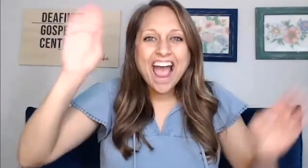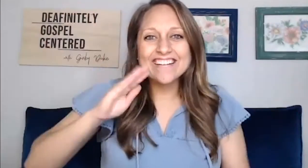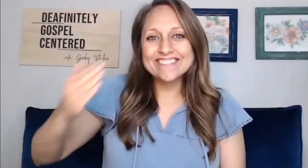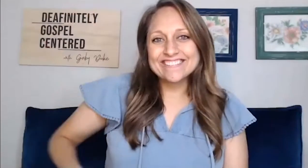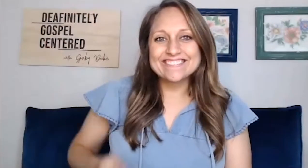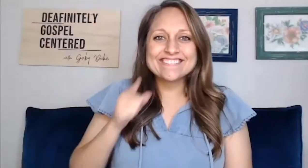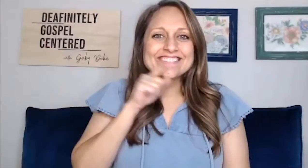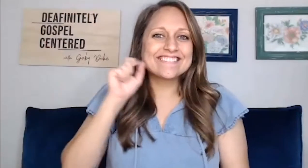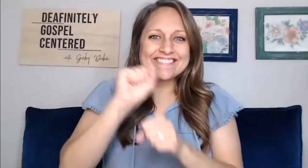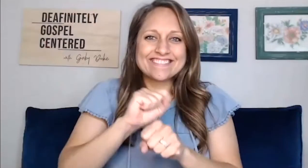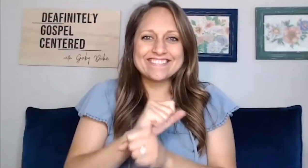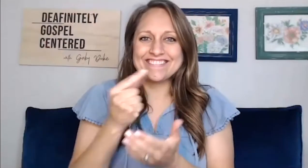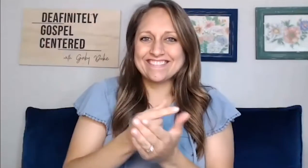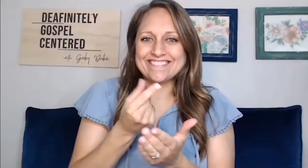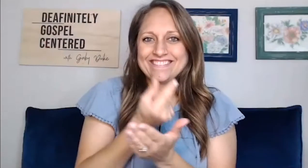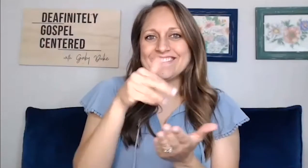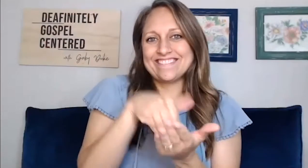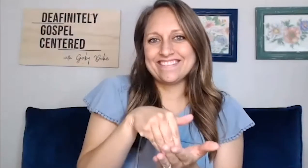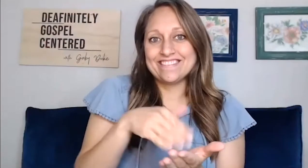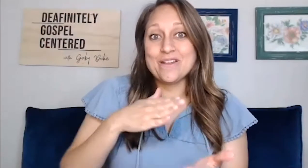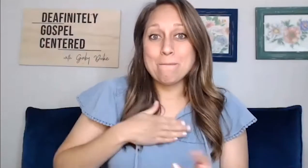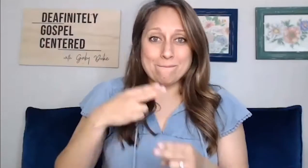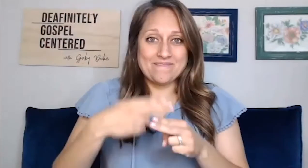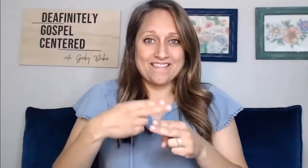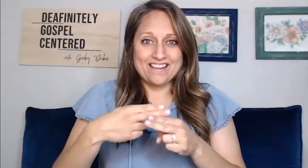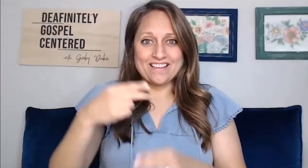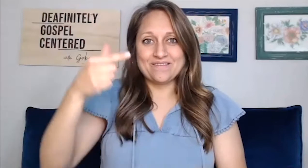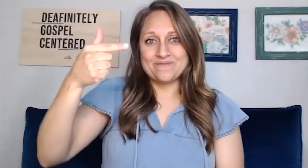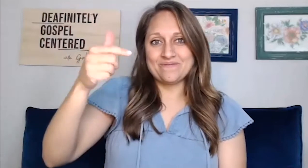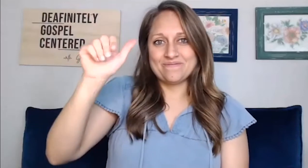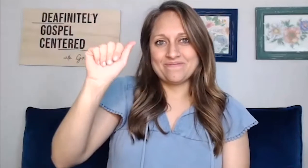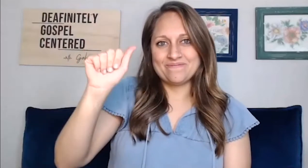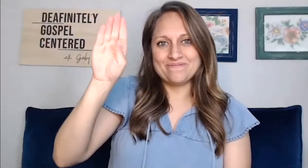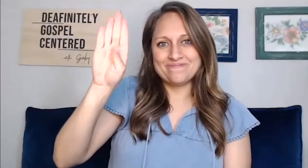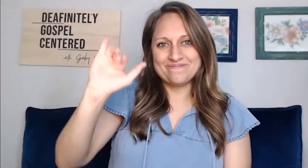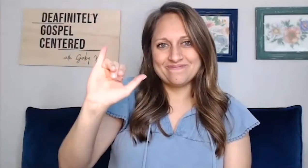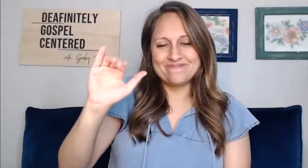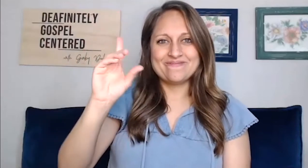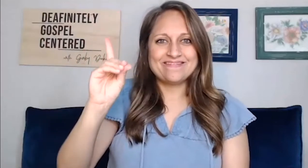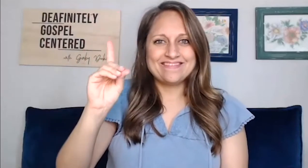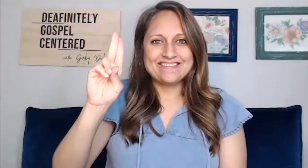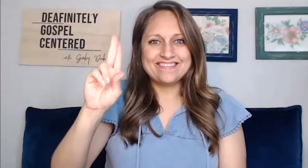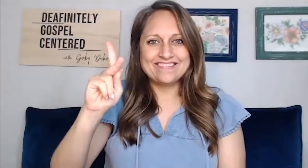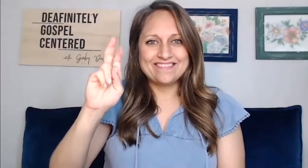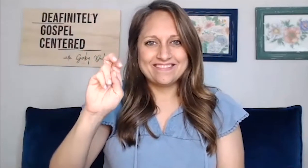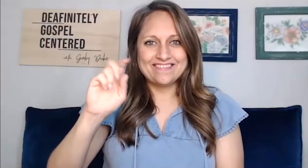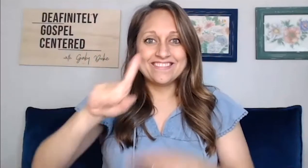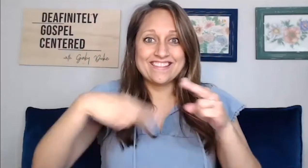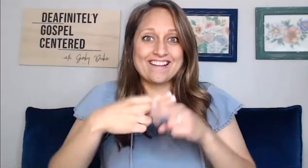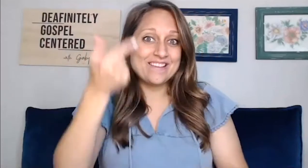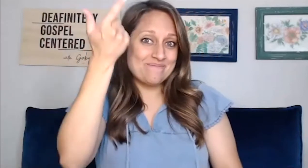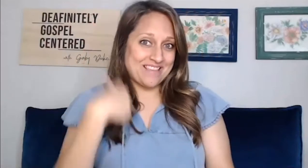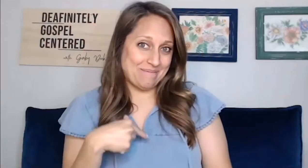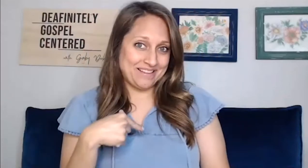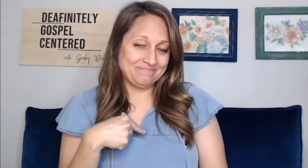Hello, everyone, and welcome to another episode of Definitely Gospel Centered. I am your host, Gaby Duke, and